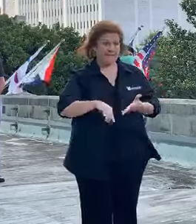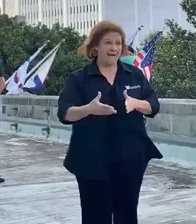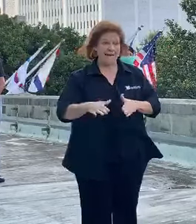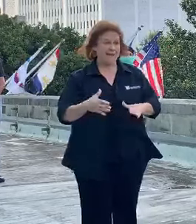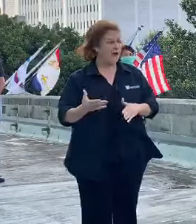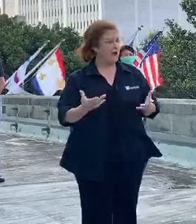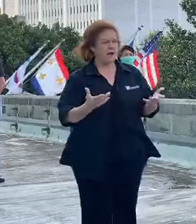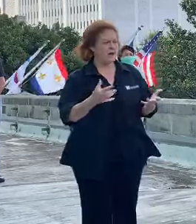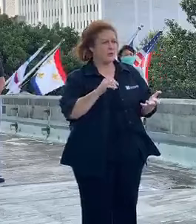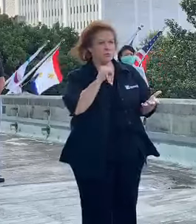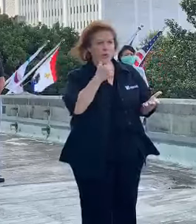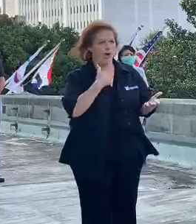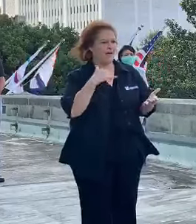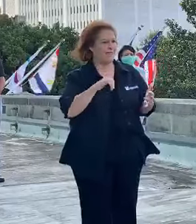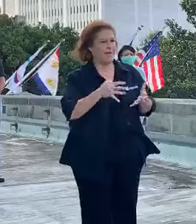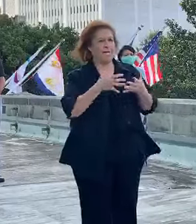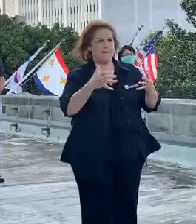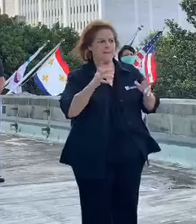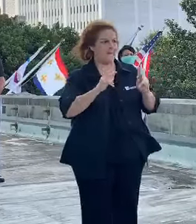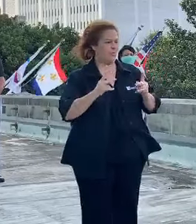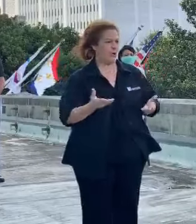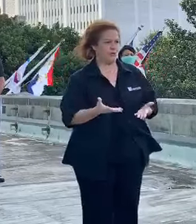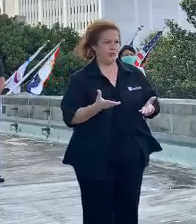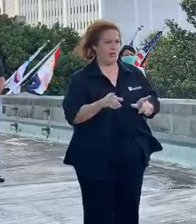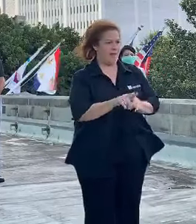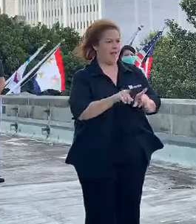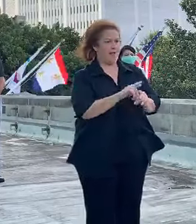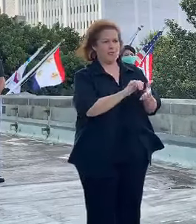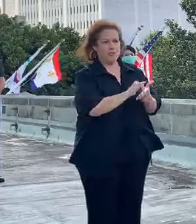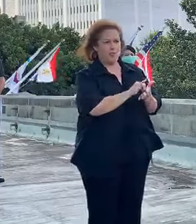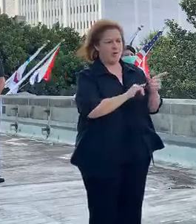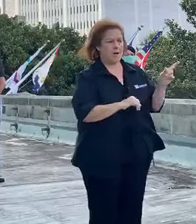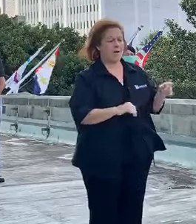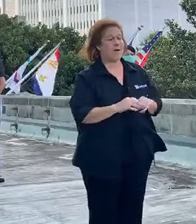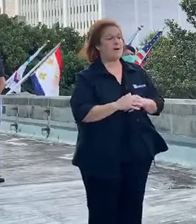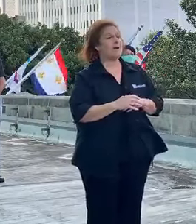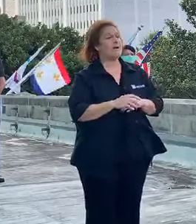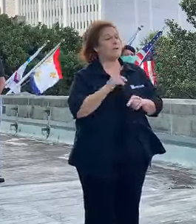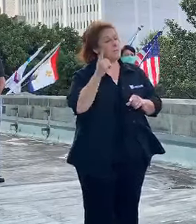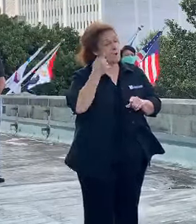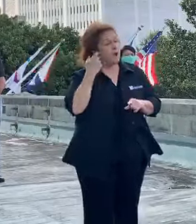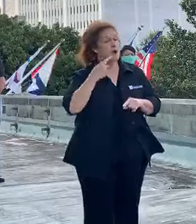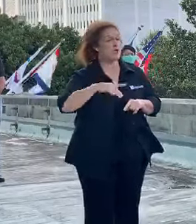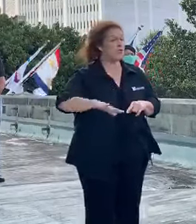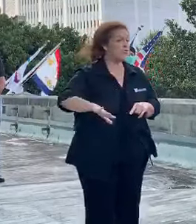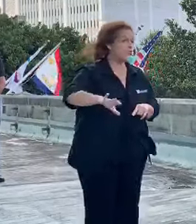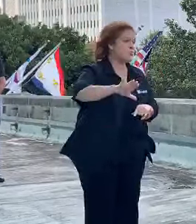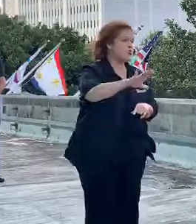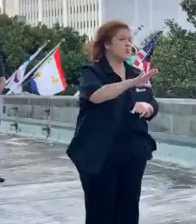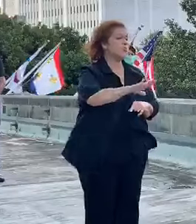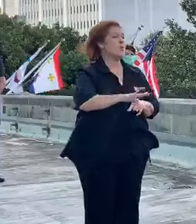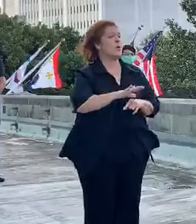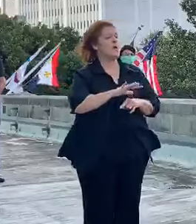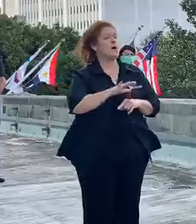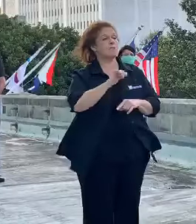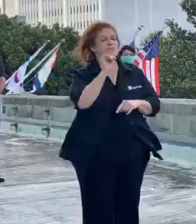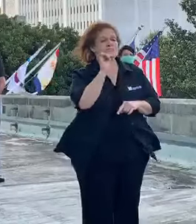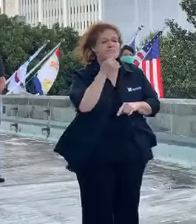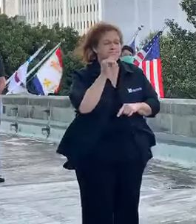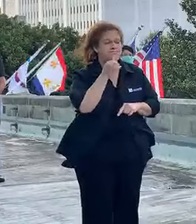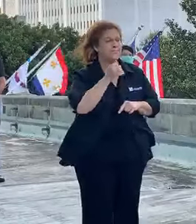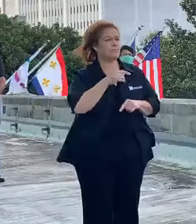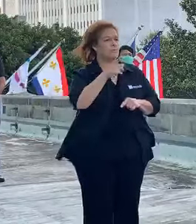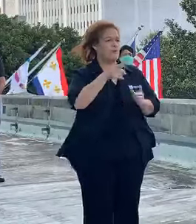don't have that population size. But through your sacrifice, through your adherence to the